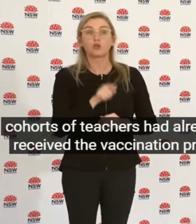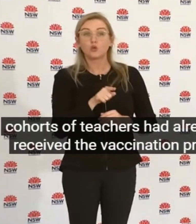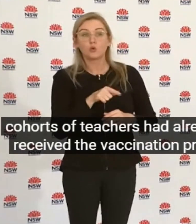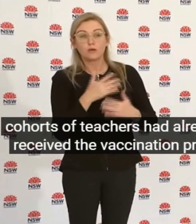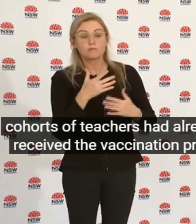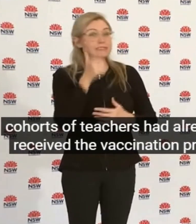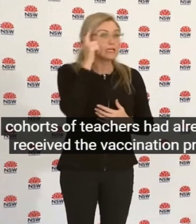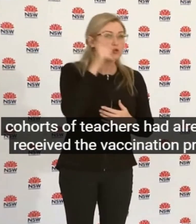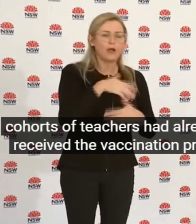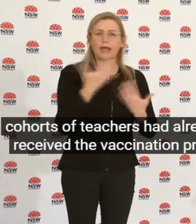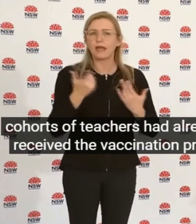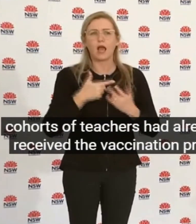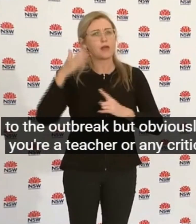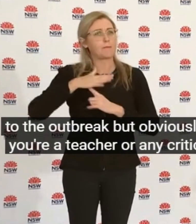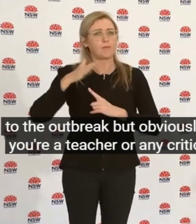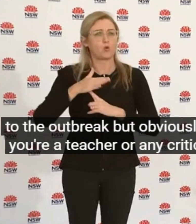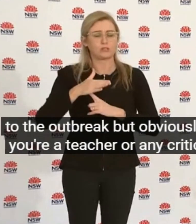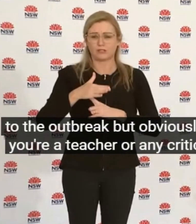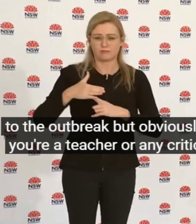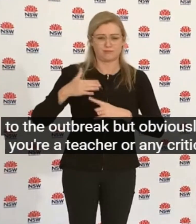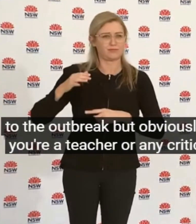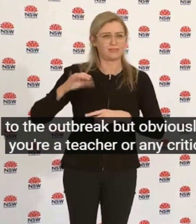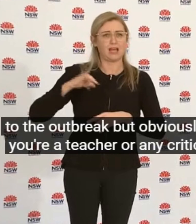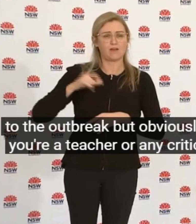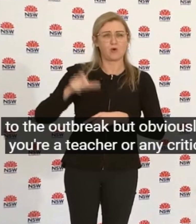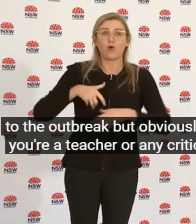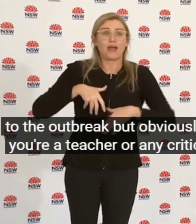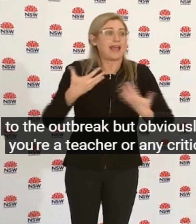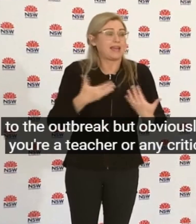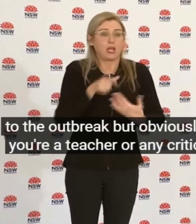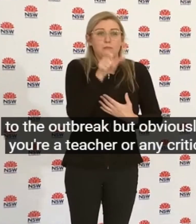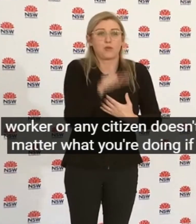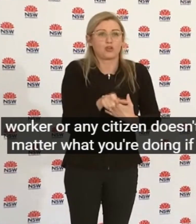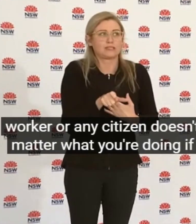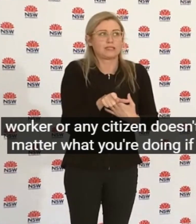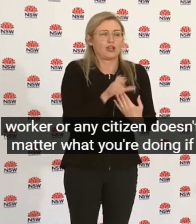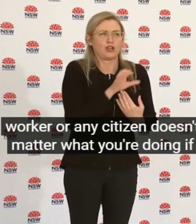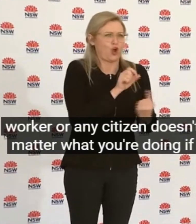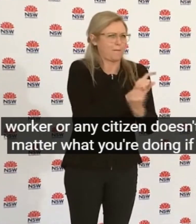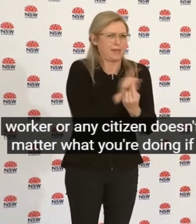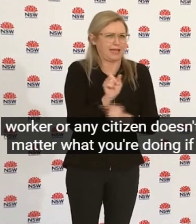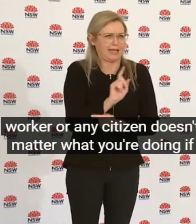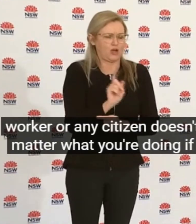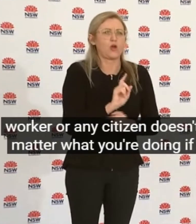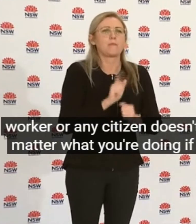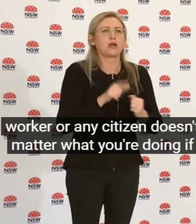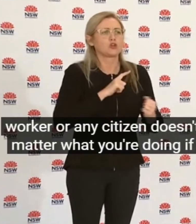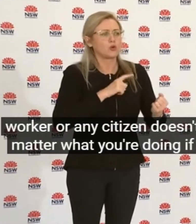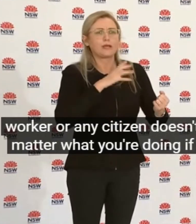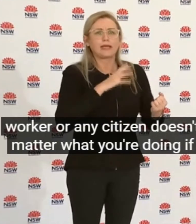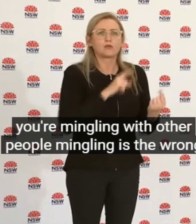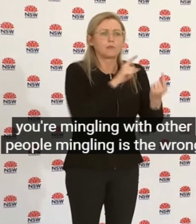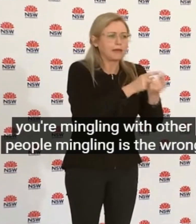worker, or any citizen, doesn't matter what you're doing. If you're mingling with other people, well, mingling's the wrong word to use, we're not meant to mingle, but if you're interacting with